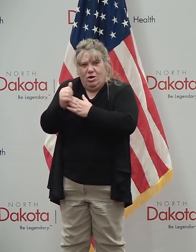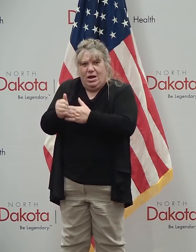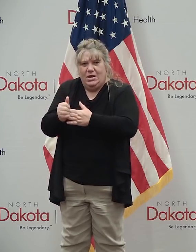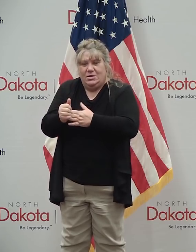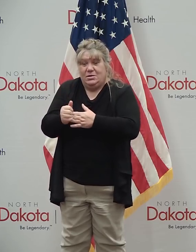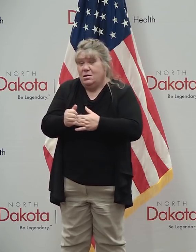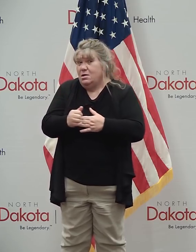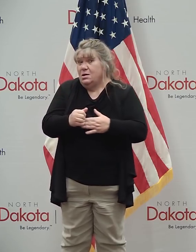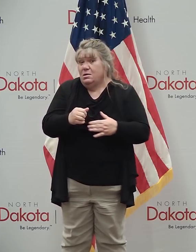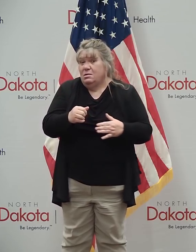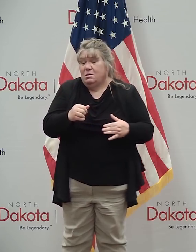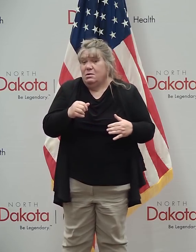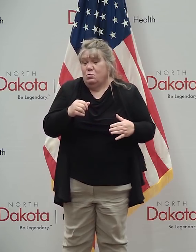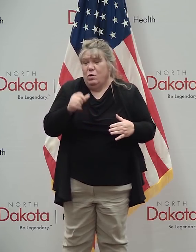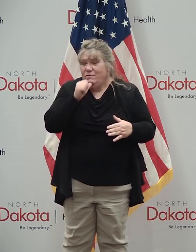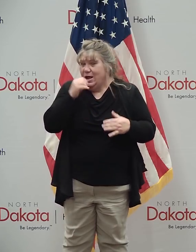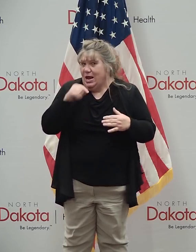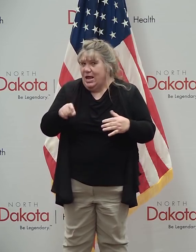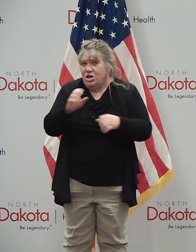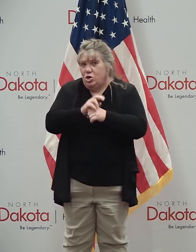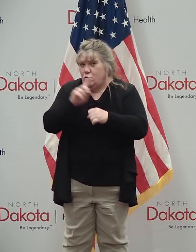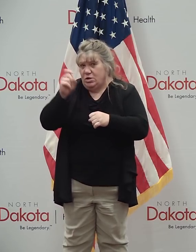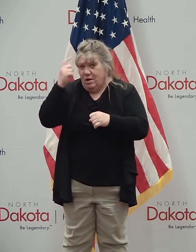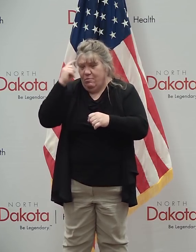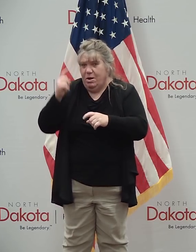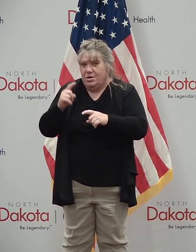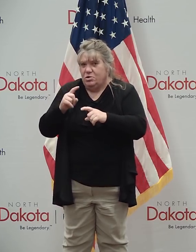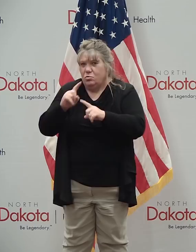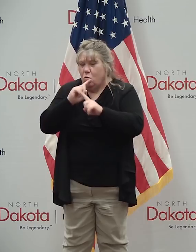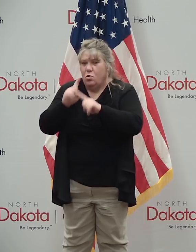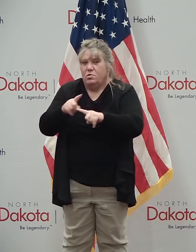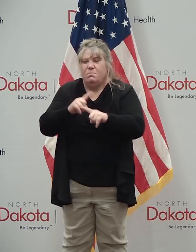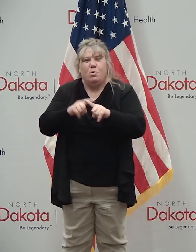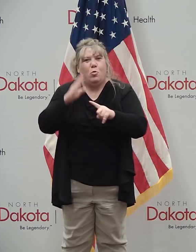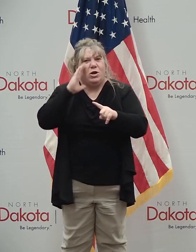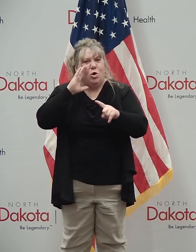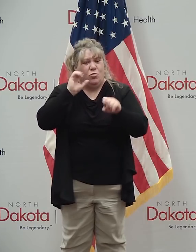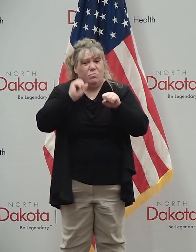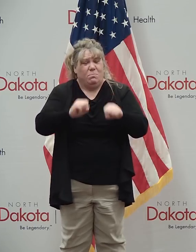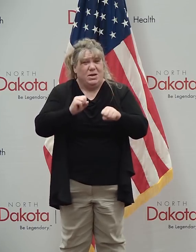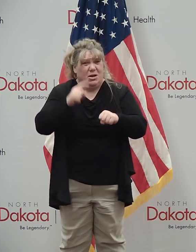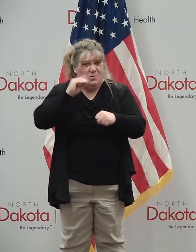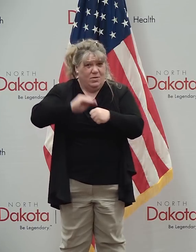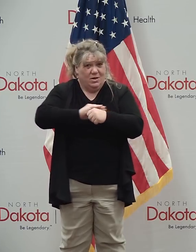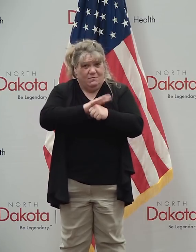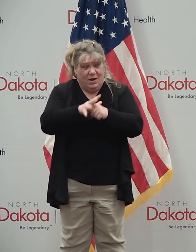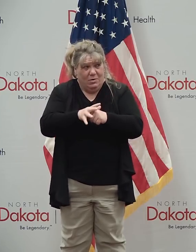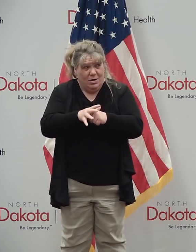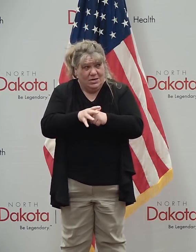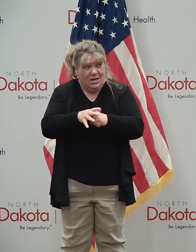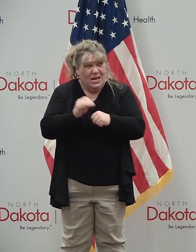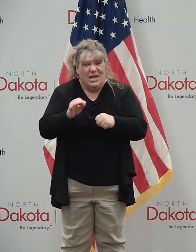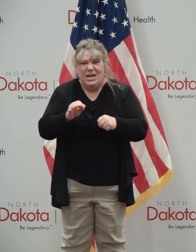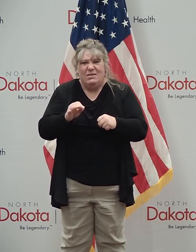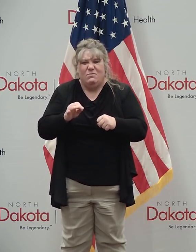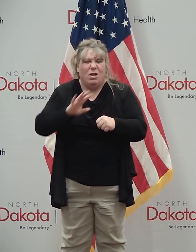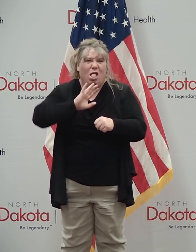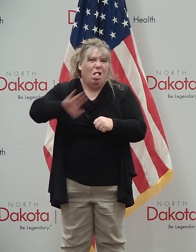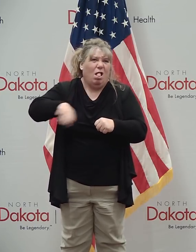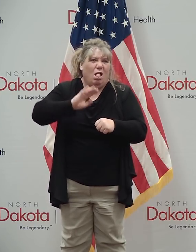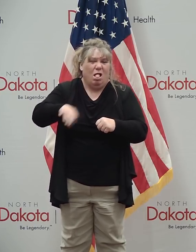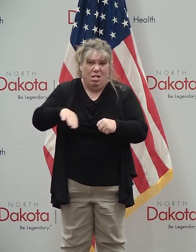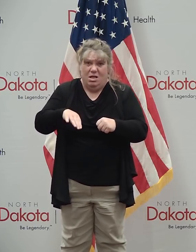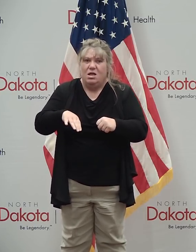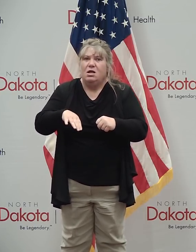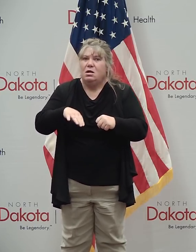But again, we've seen, we know that the potential for this virus is, if we don't take the right actions, it has the